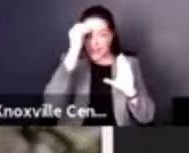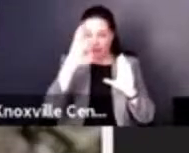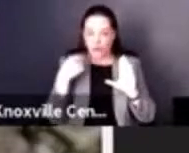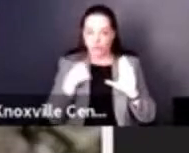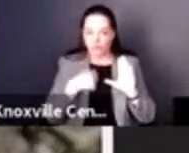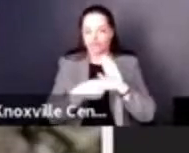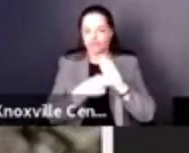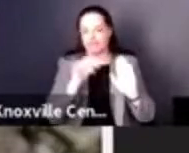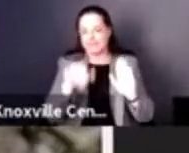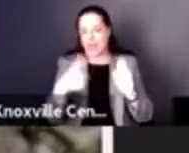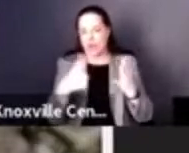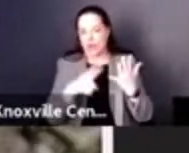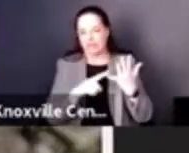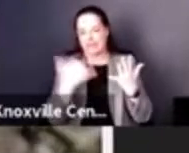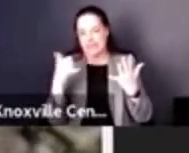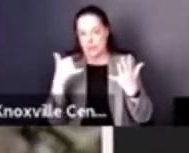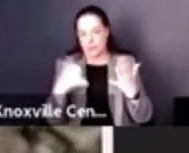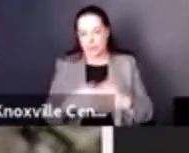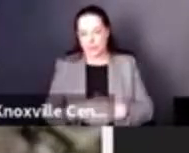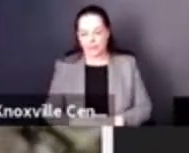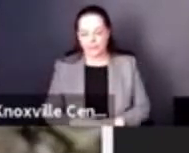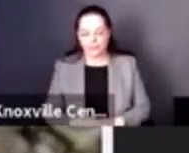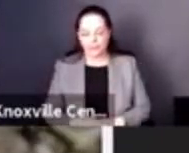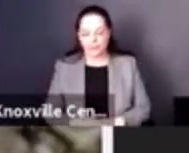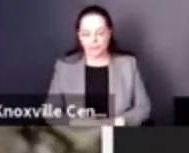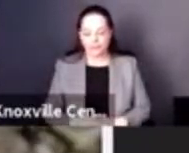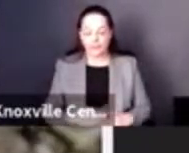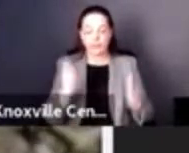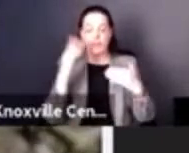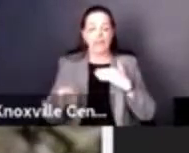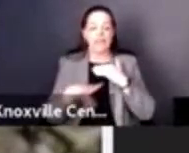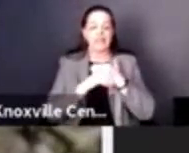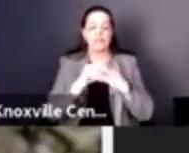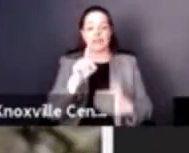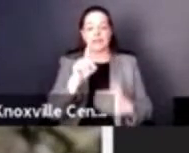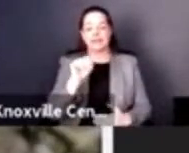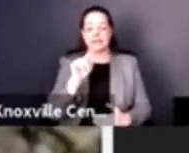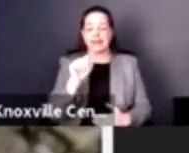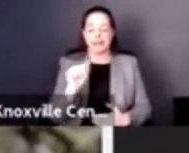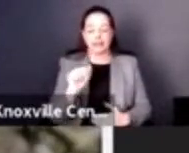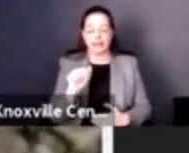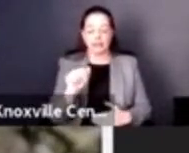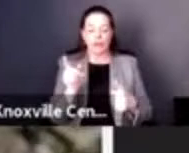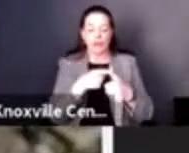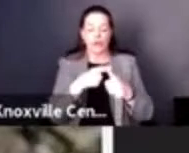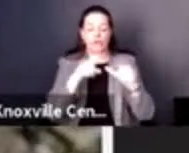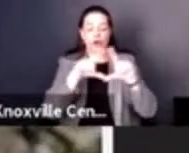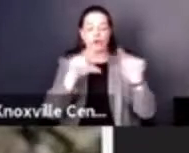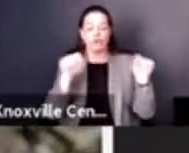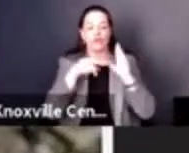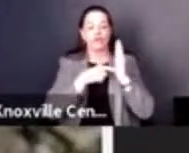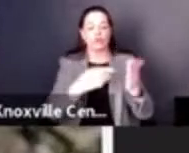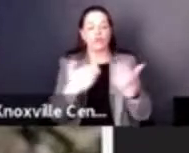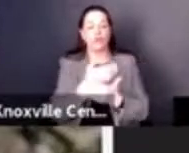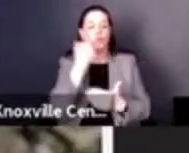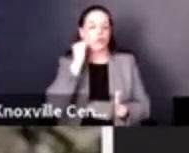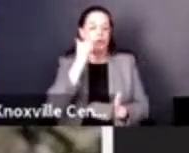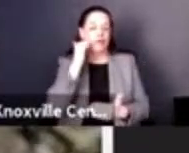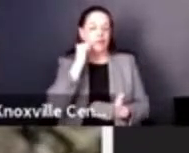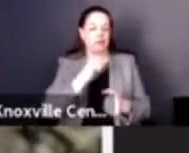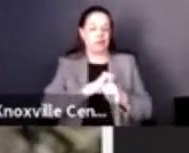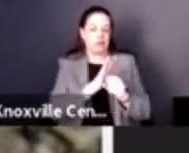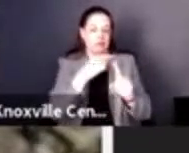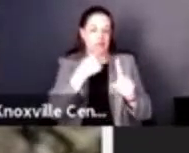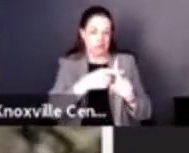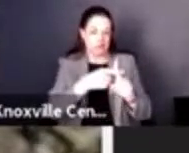represent this benchmark as yellow. Under our supplemental data section, the first chart shows newly daily COVID